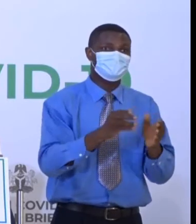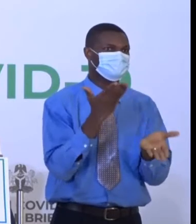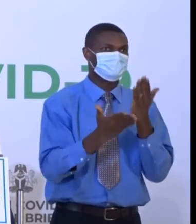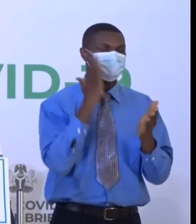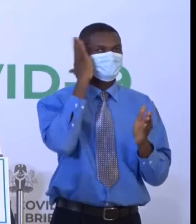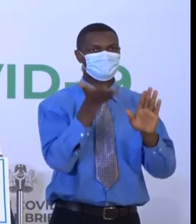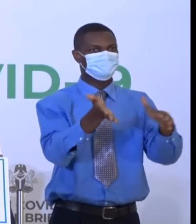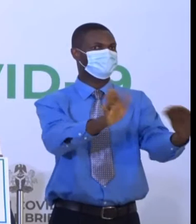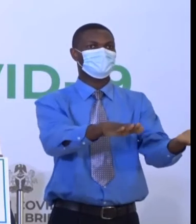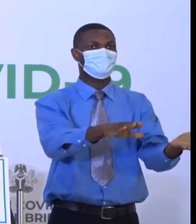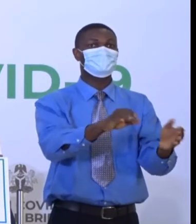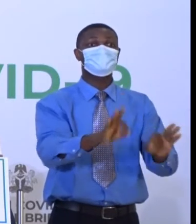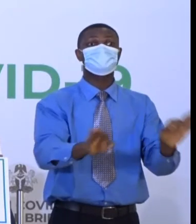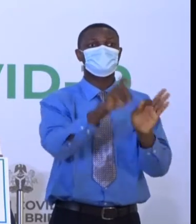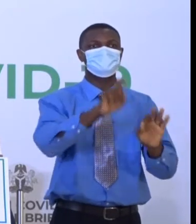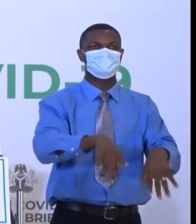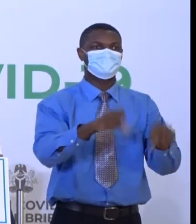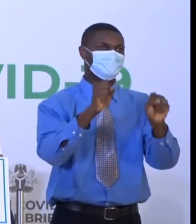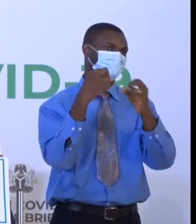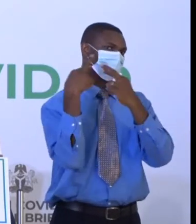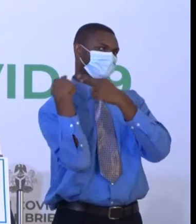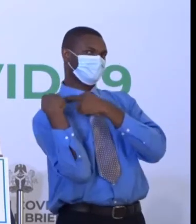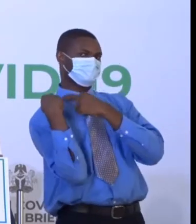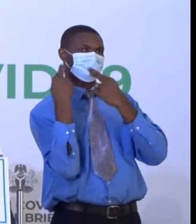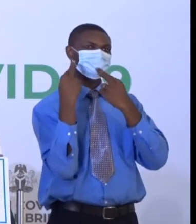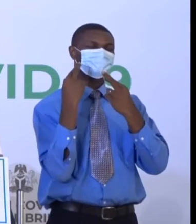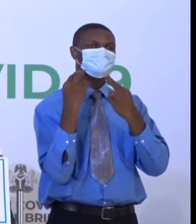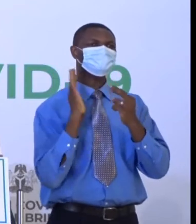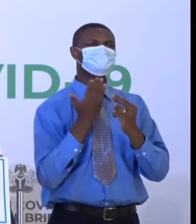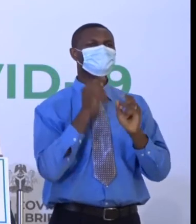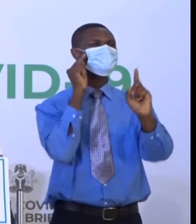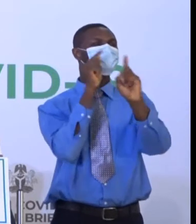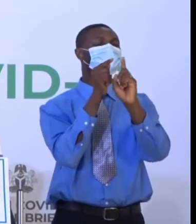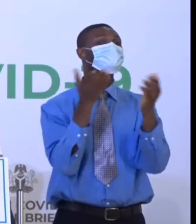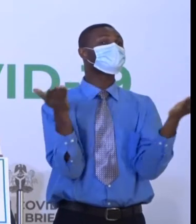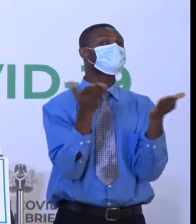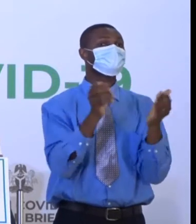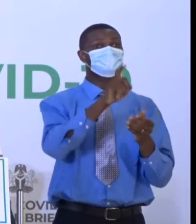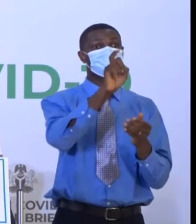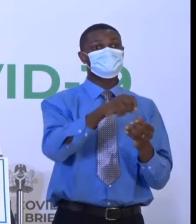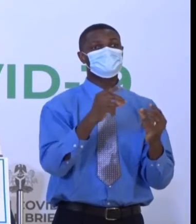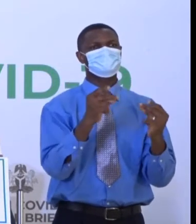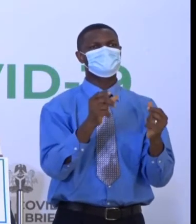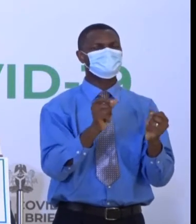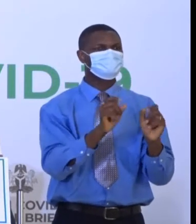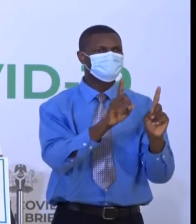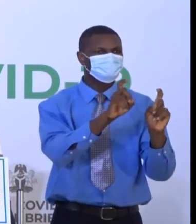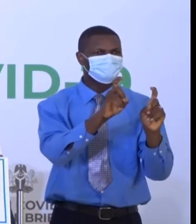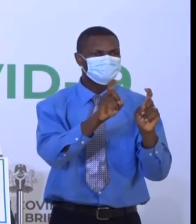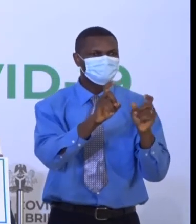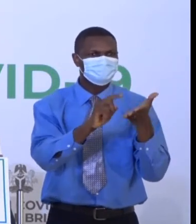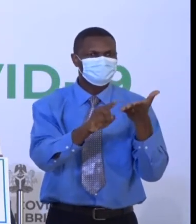So our strategy in the country is to promptly detect, isolate, and manage cases to